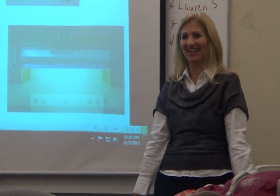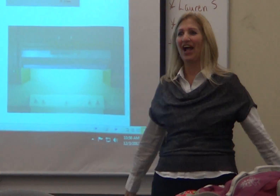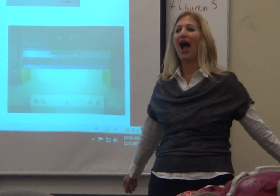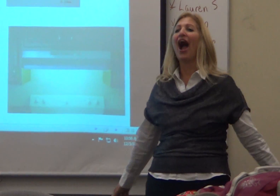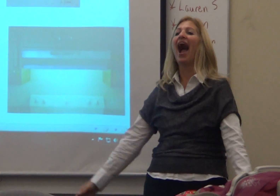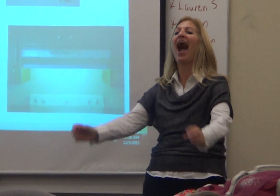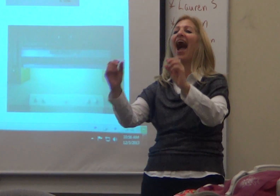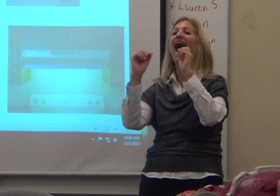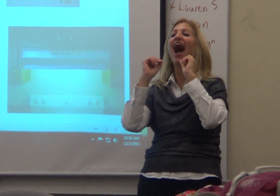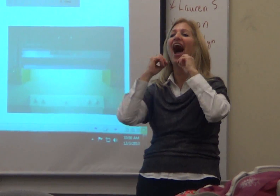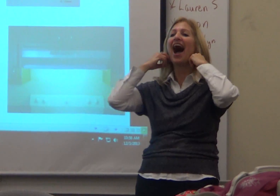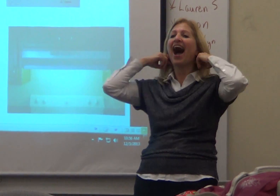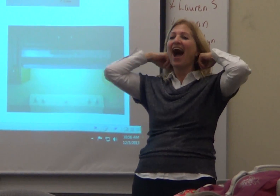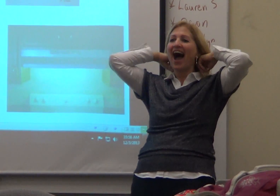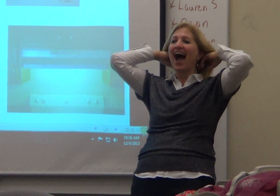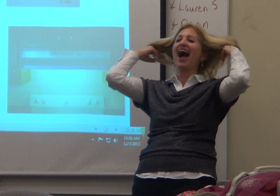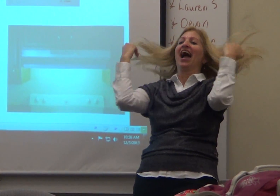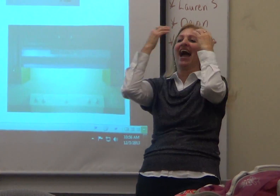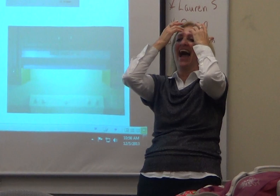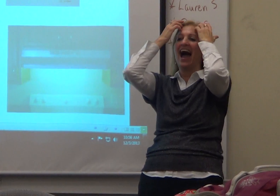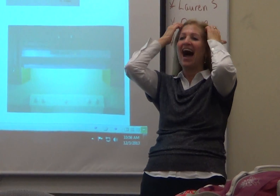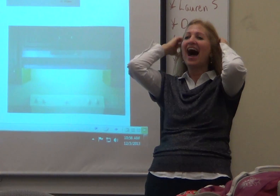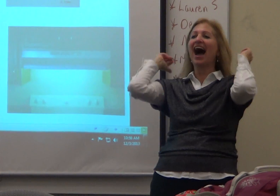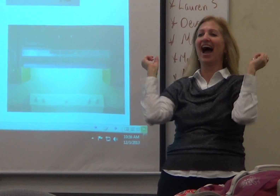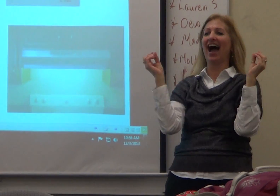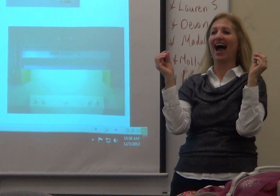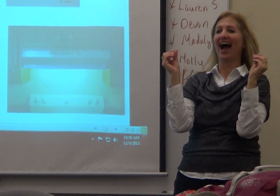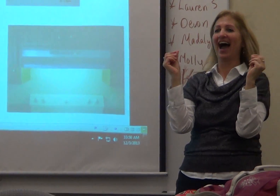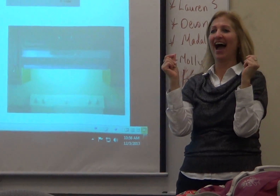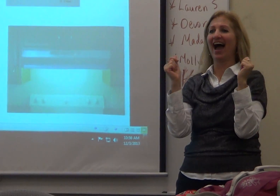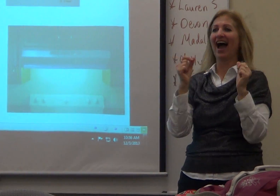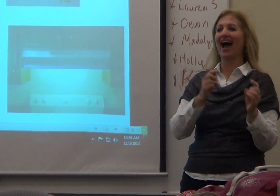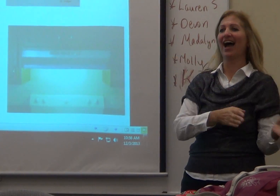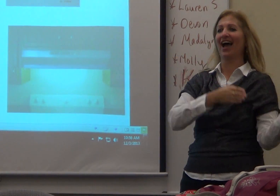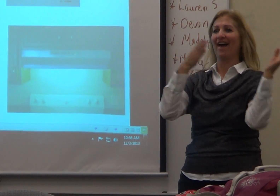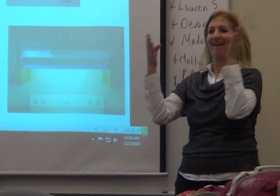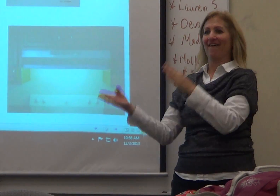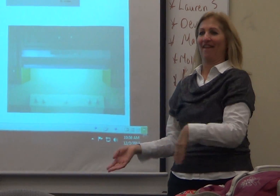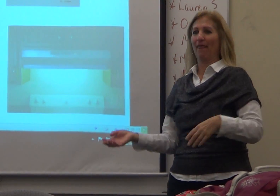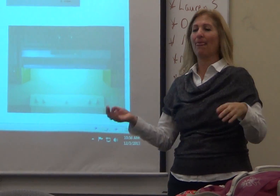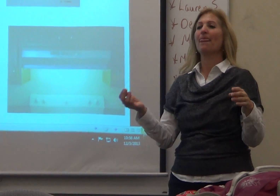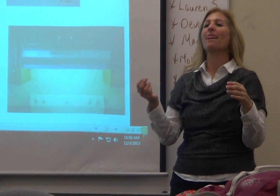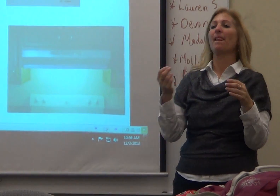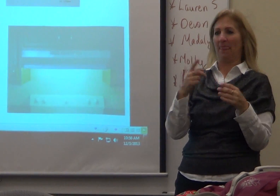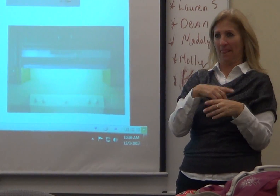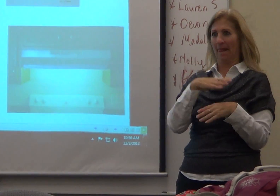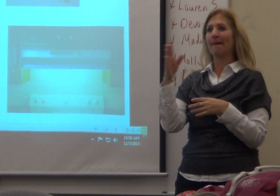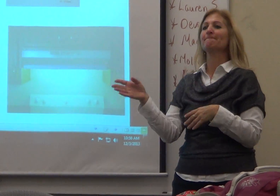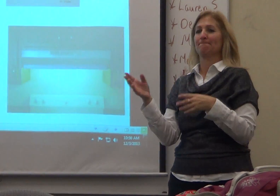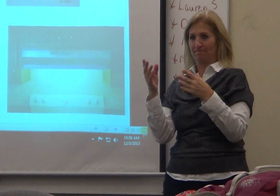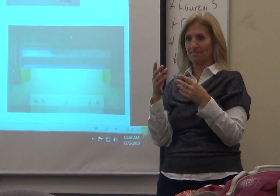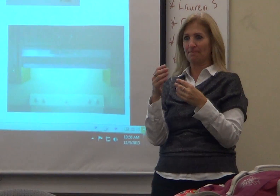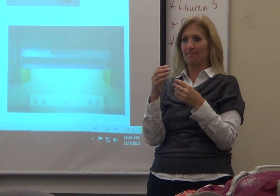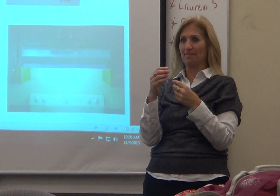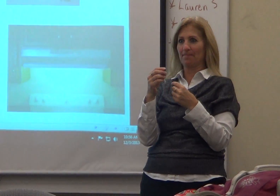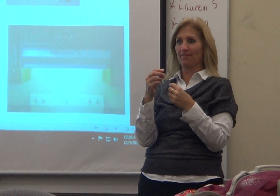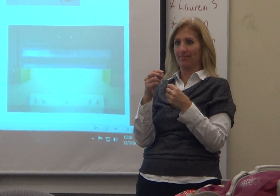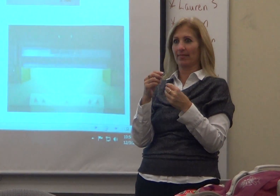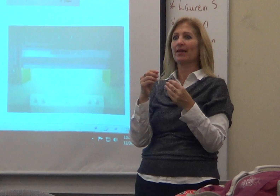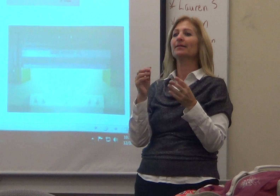so you're taking the contract from the blueprints, and there's basically skin and bones, like a skeleton. As the building progresses and builds, it becomes a full body,